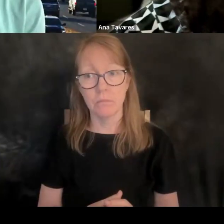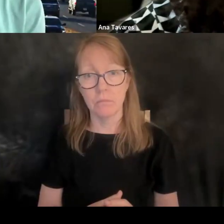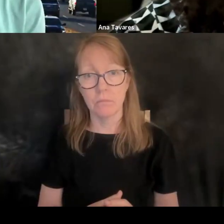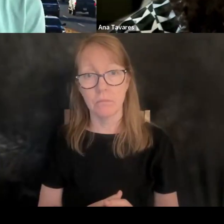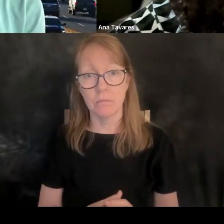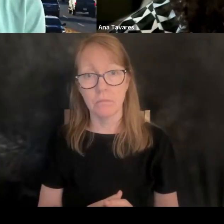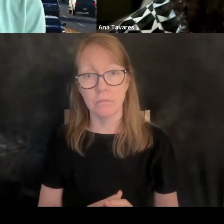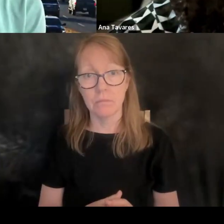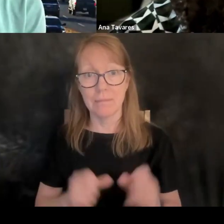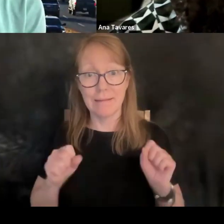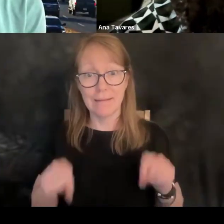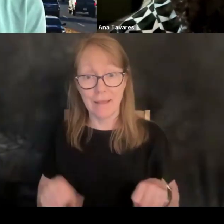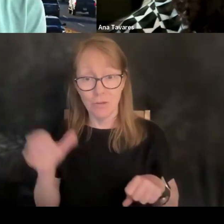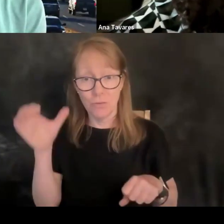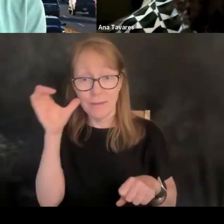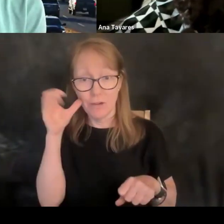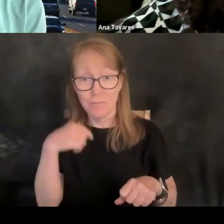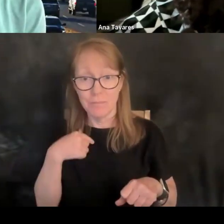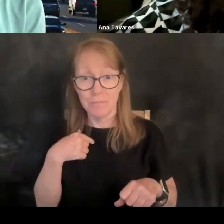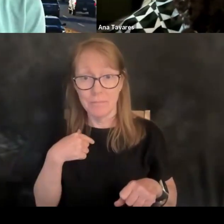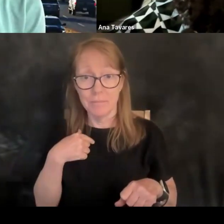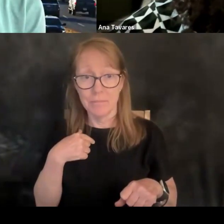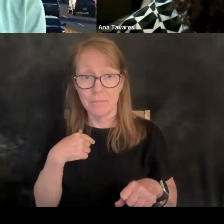You and me?